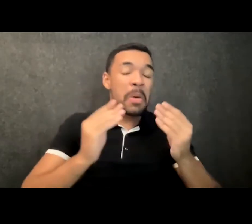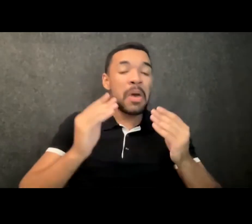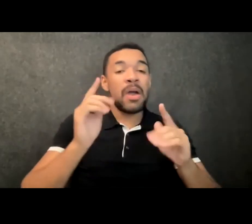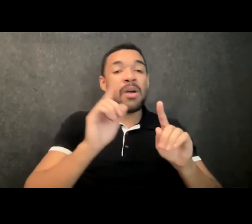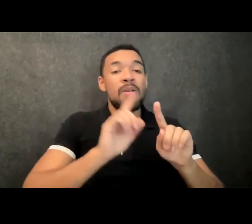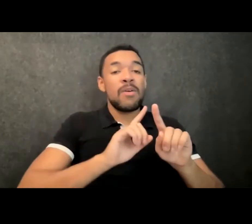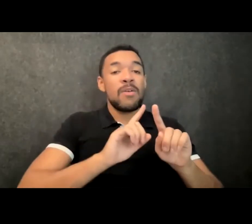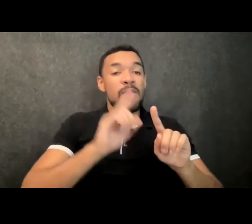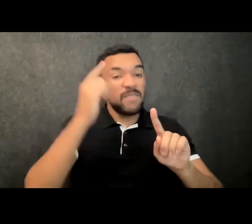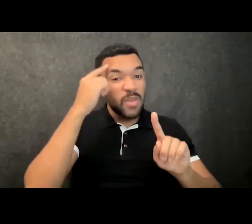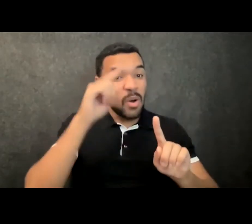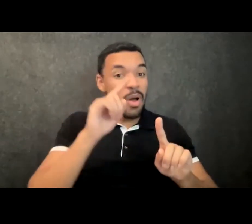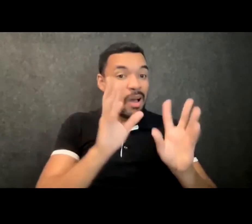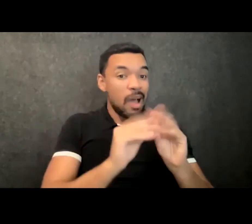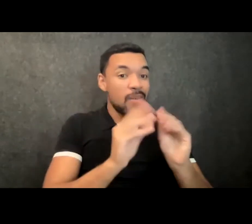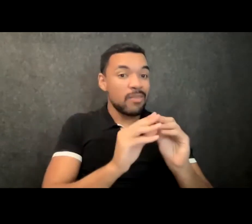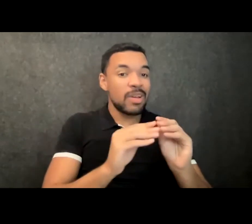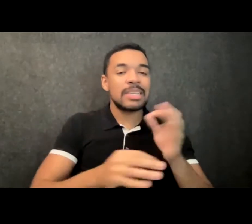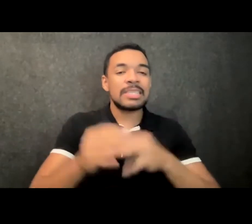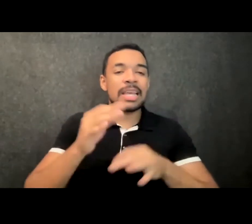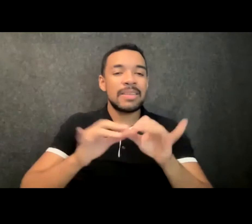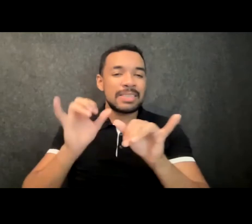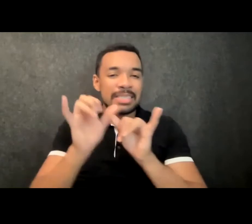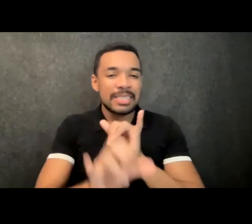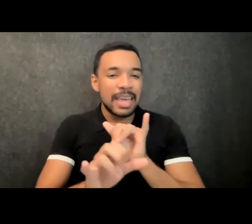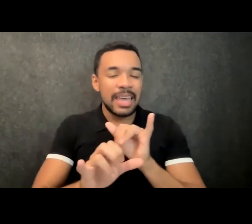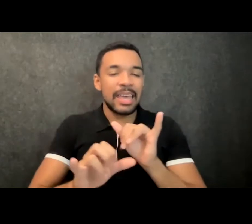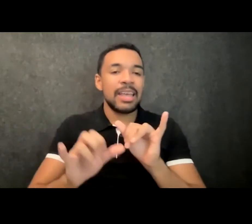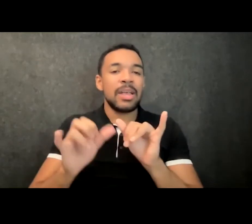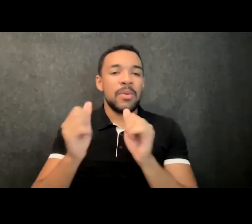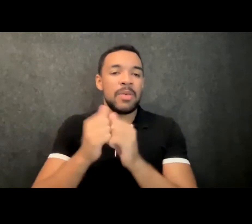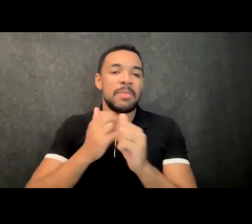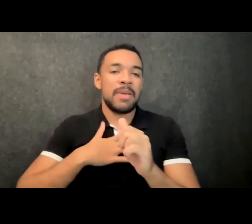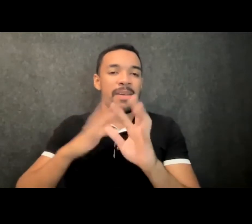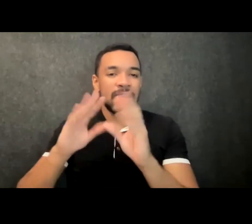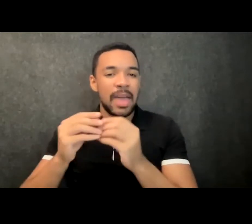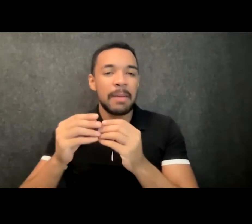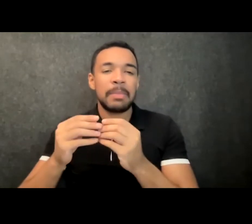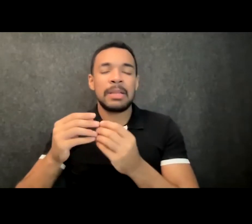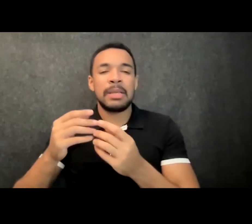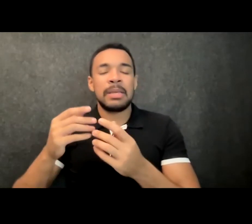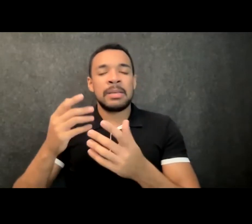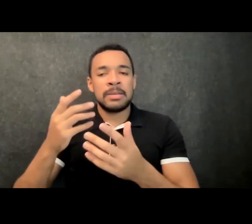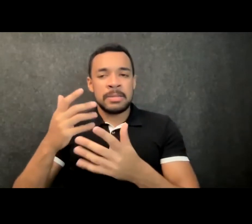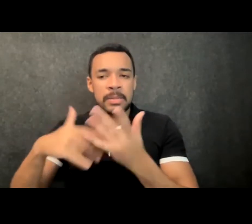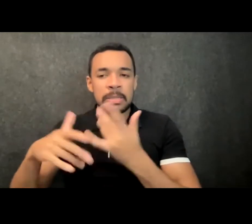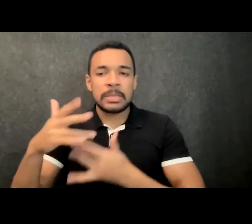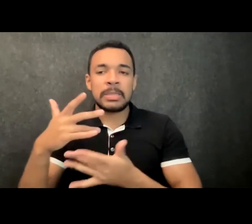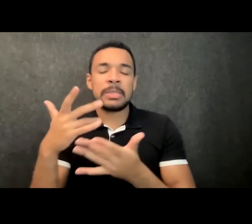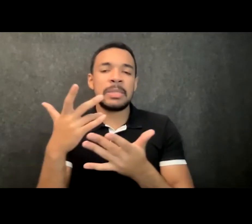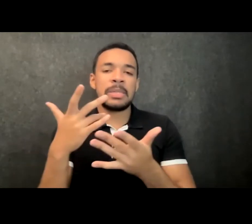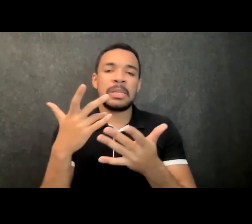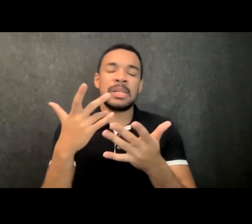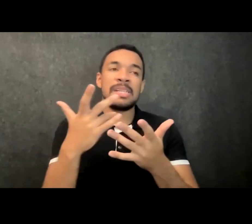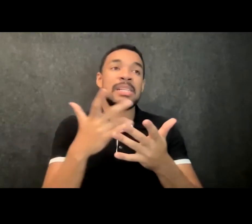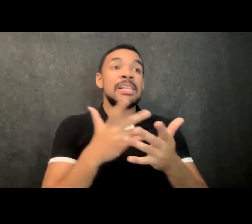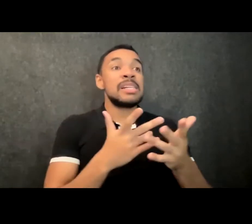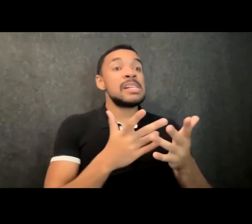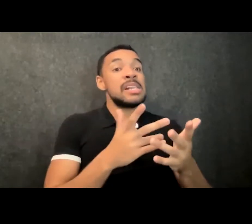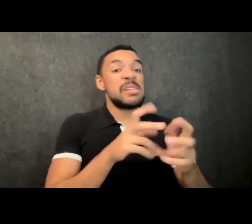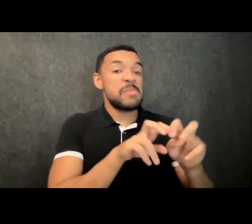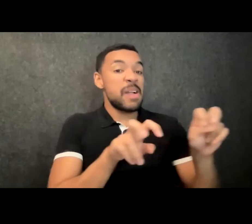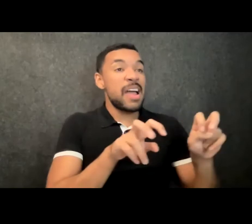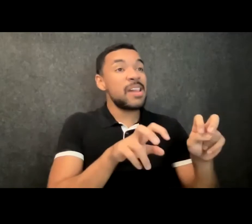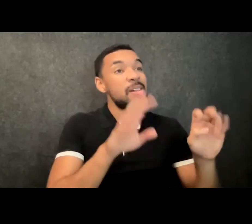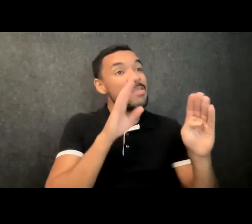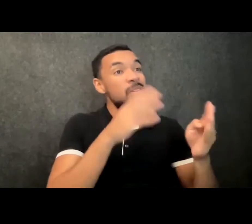with my family, talking on a panel about writing instead of sitting bravely in the full depth of that grief. All